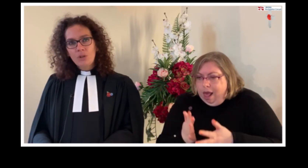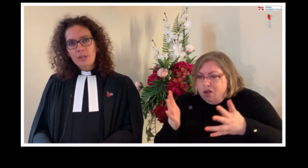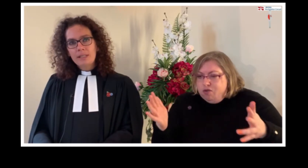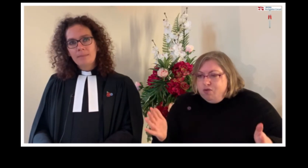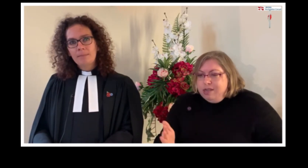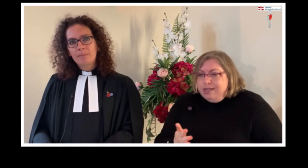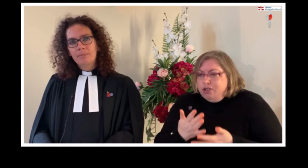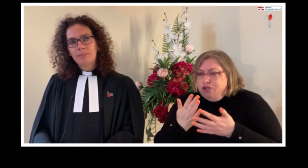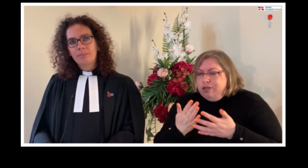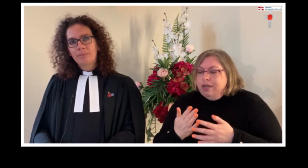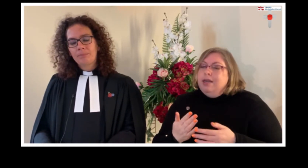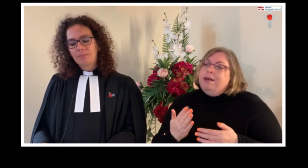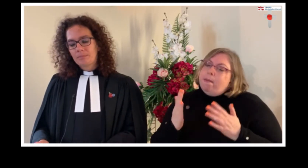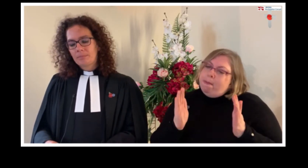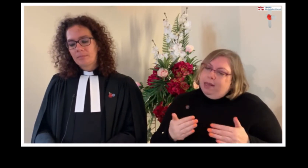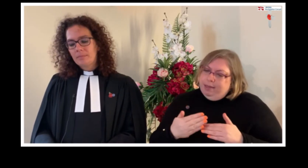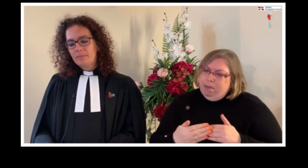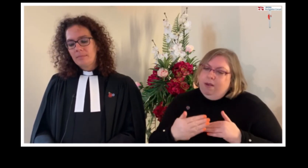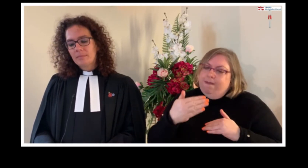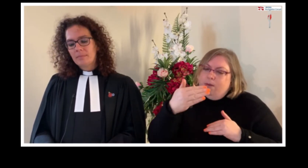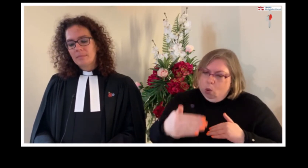I have a choice.